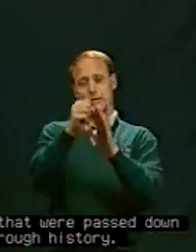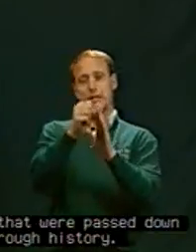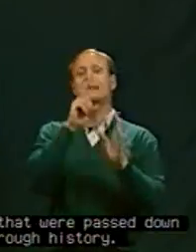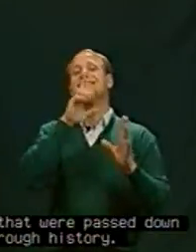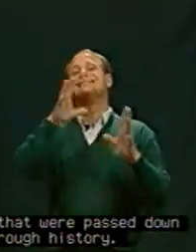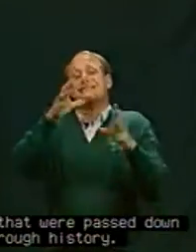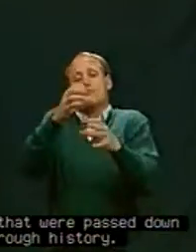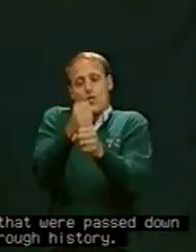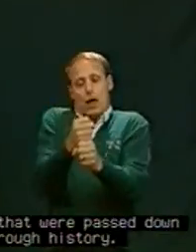history.